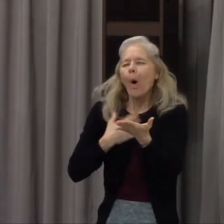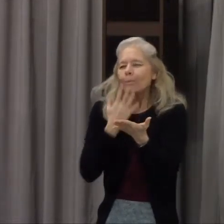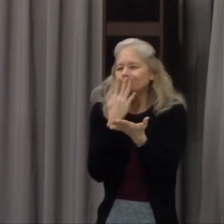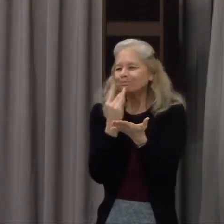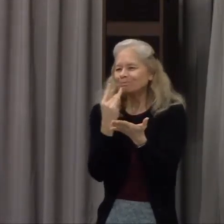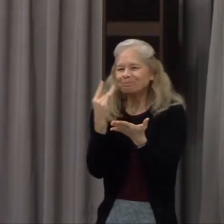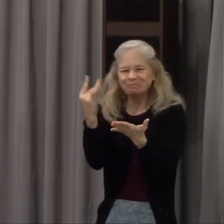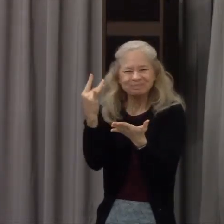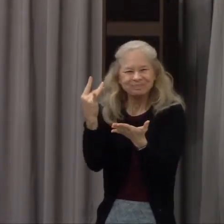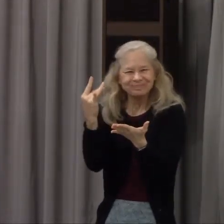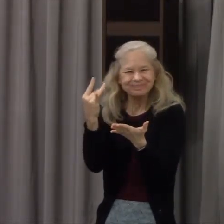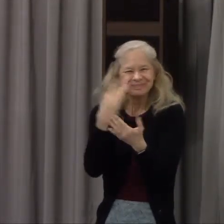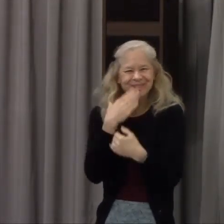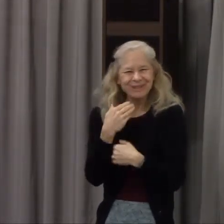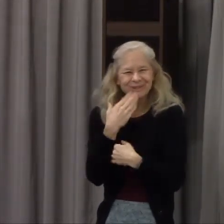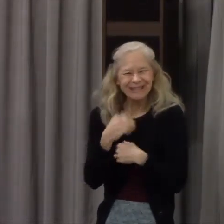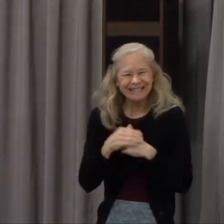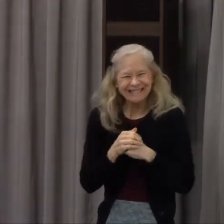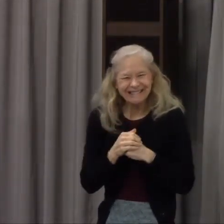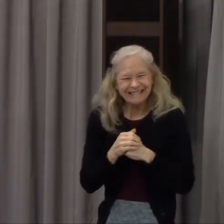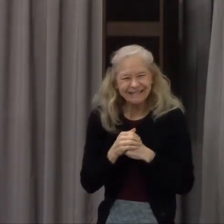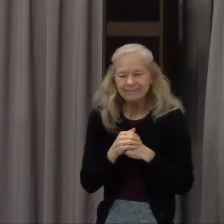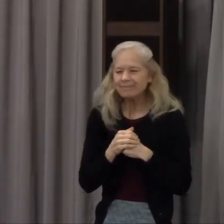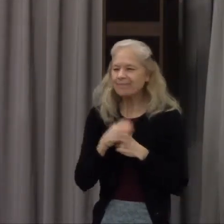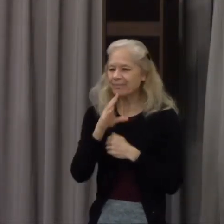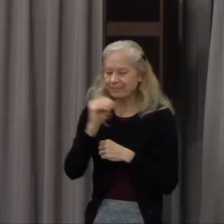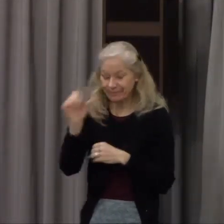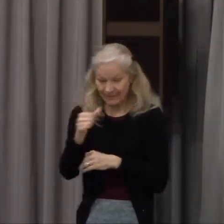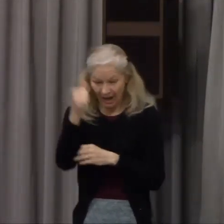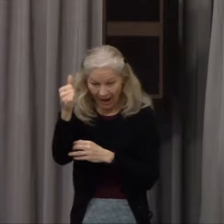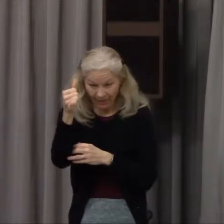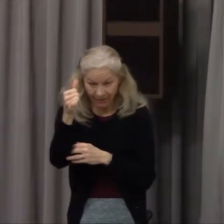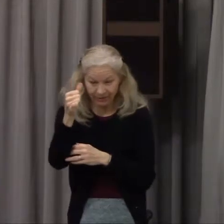And thy word was unto me the joy and rejoicing of mine heart.